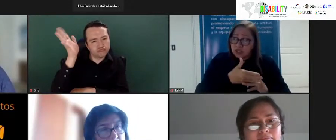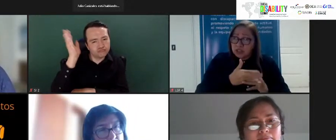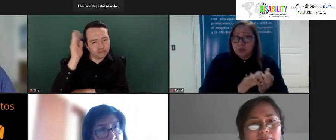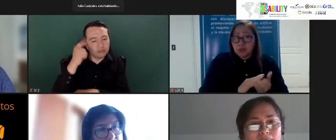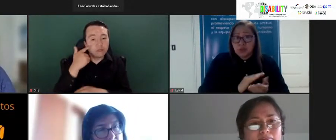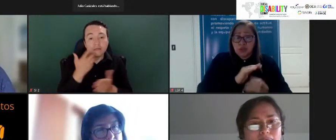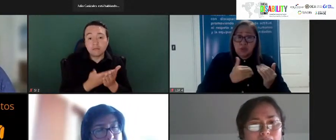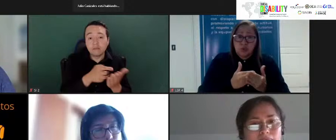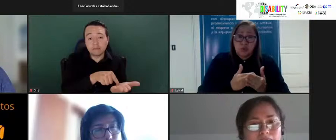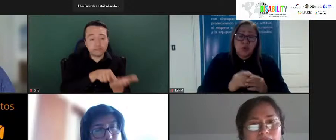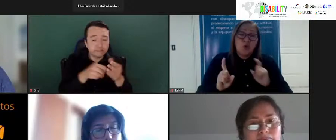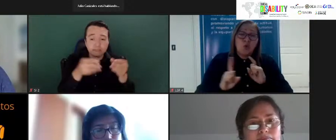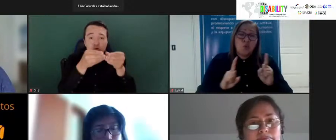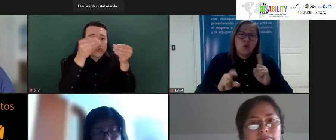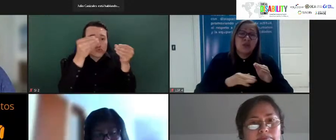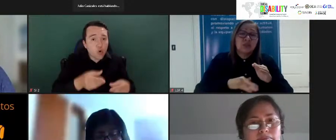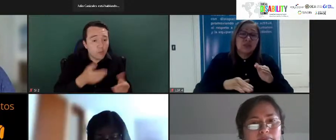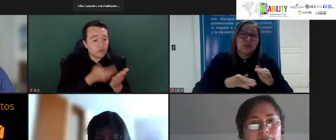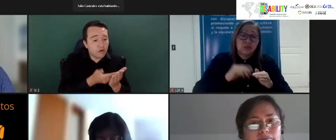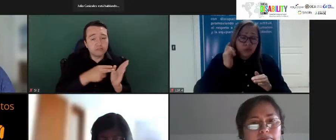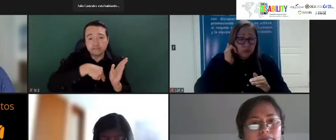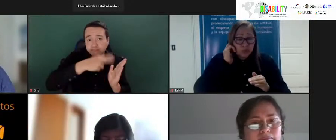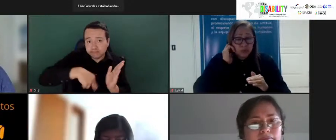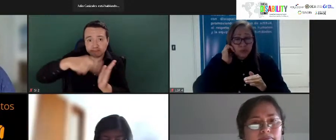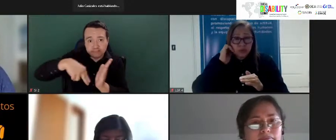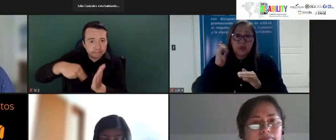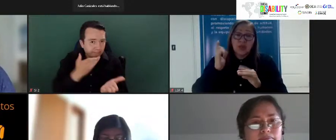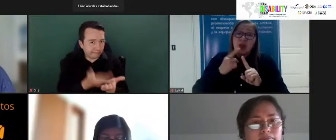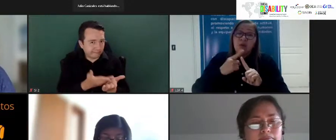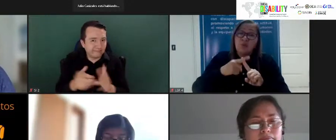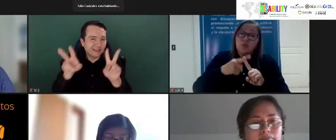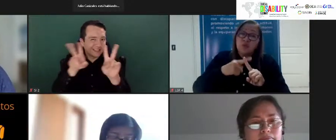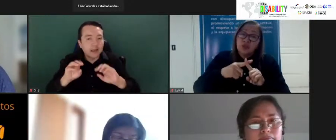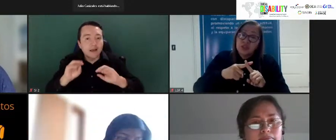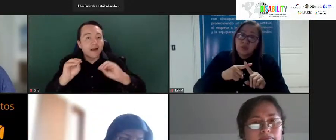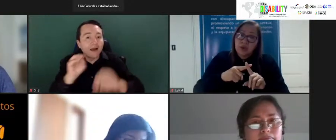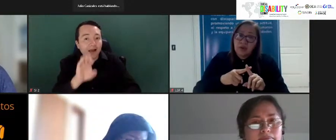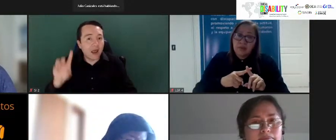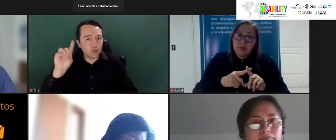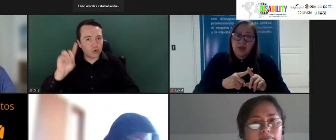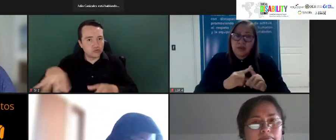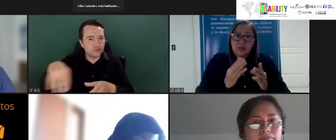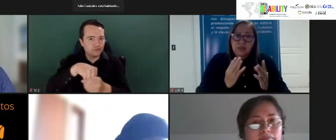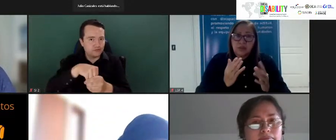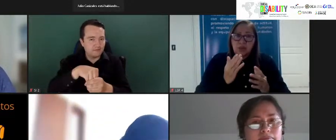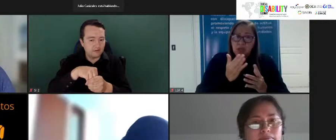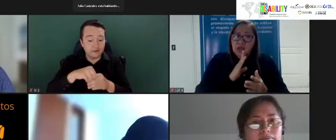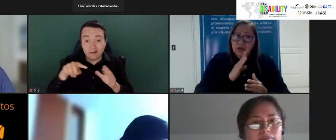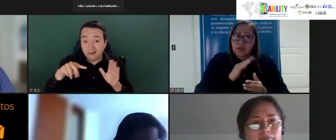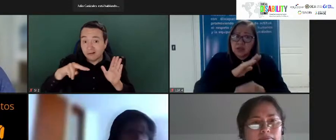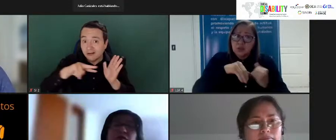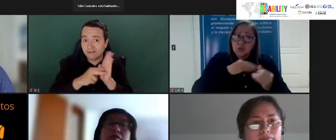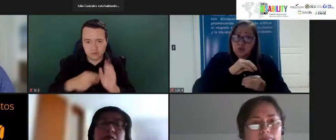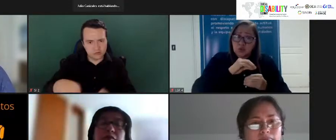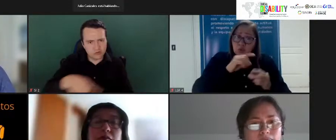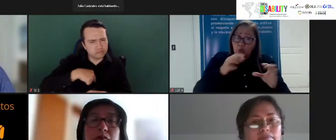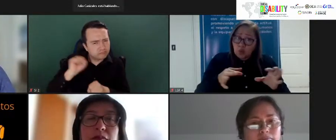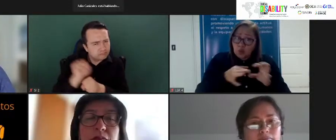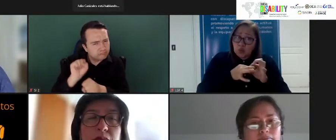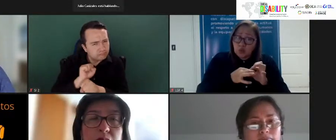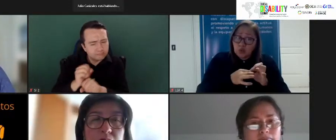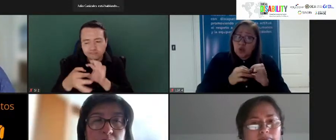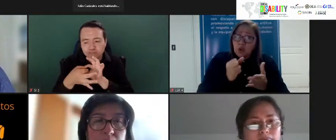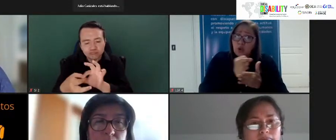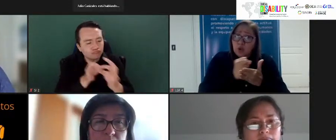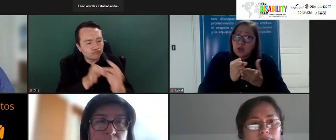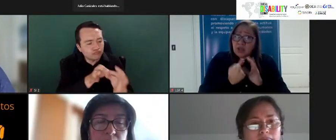we are towards cynthia for working on the instruments that inclusive education is based on and this invites us to work together